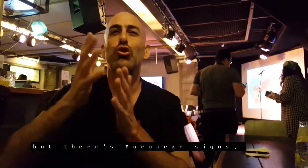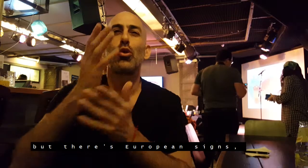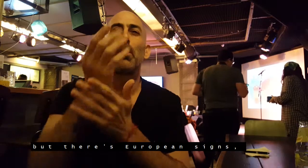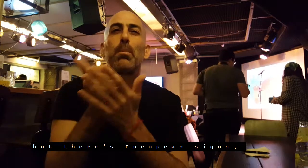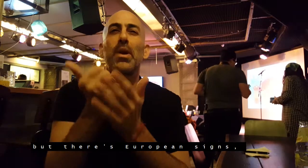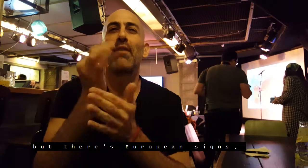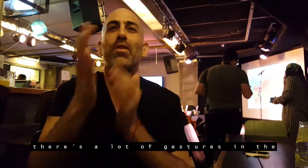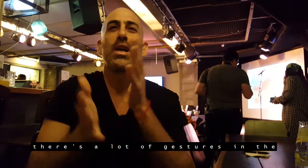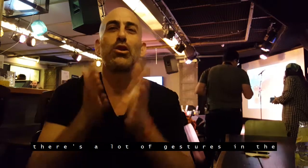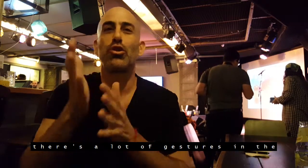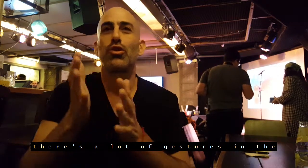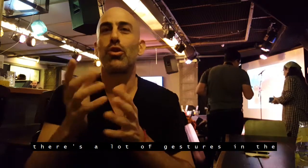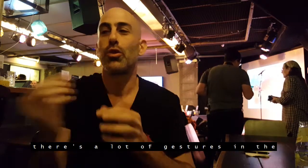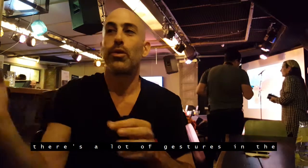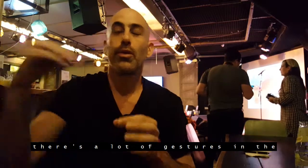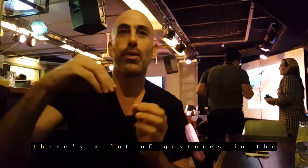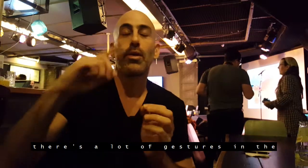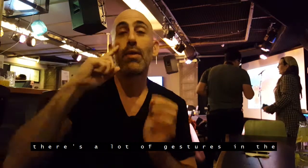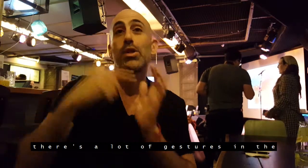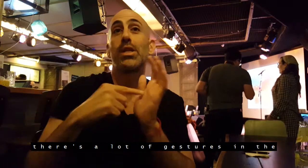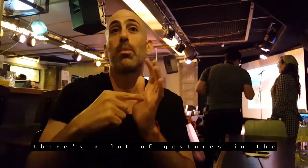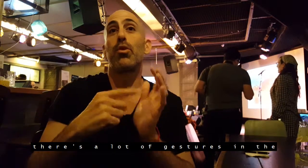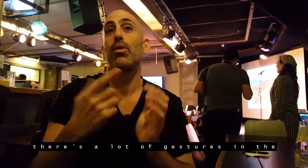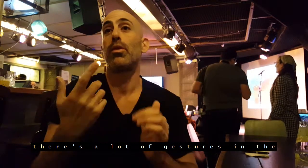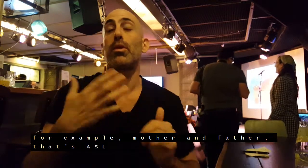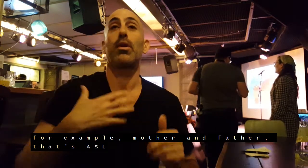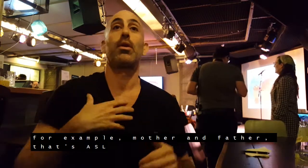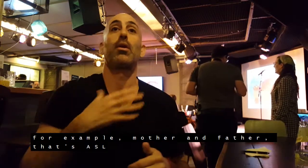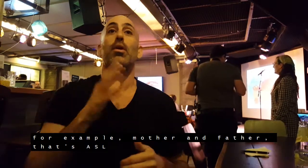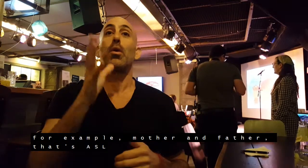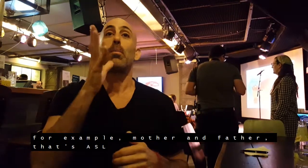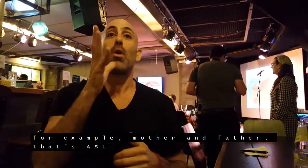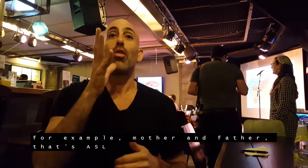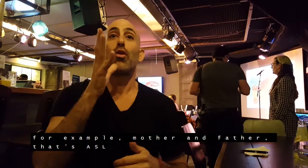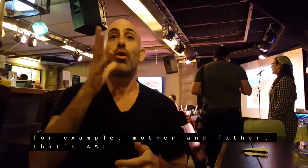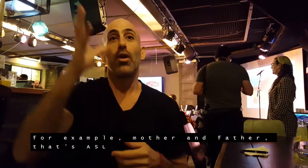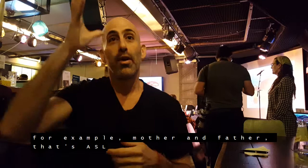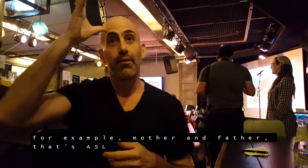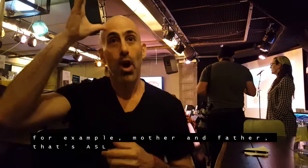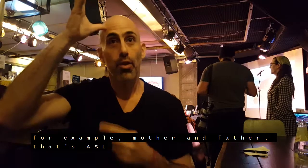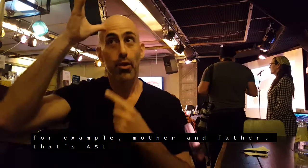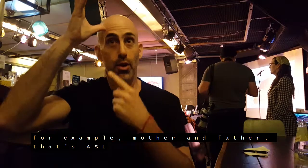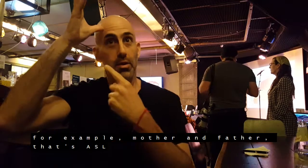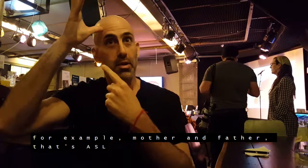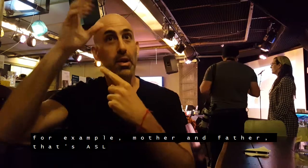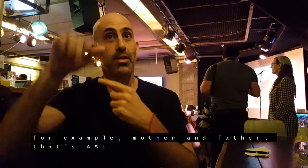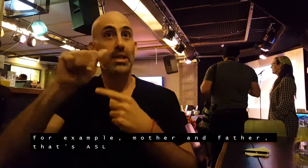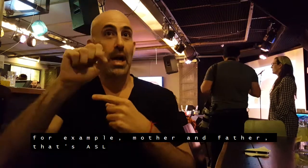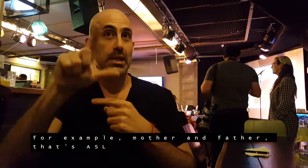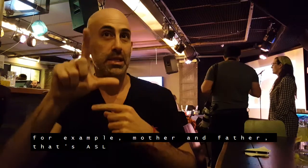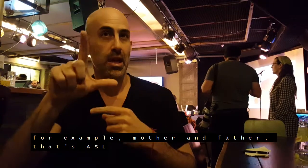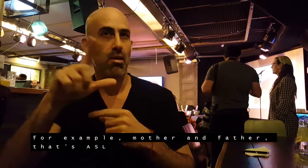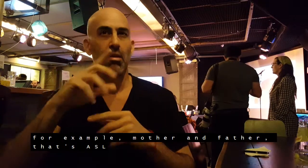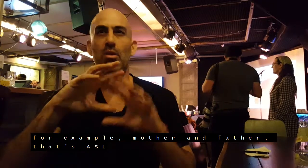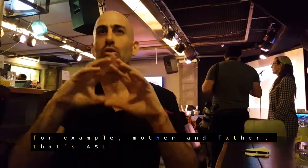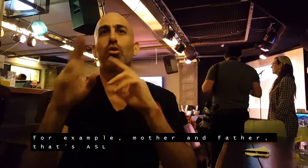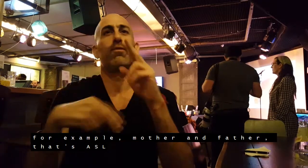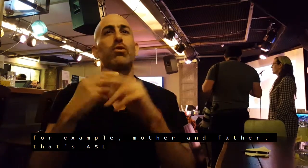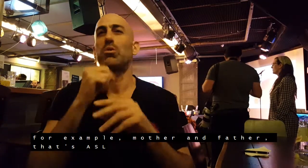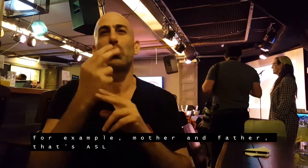and a lot of gestures in there. For example, like mother and father, that's ASL.